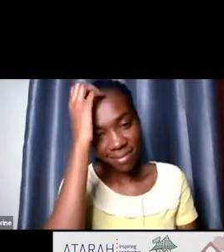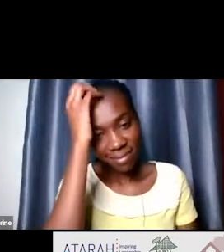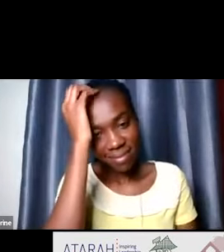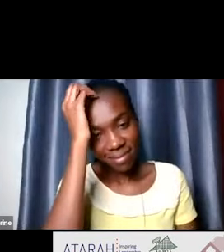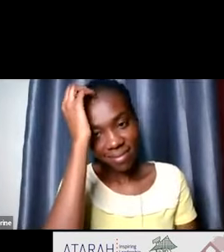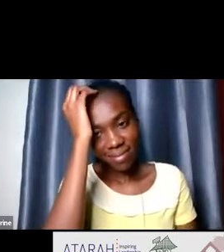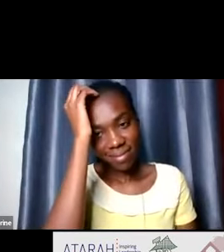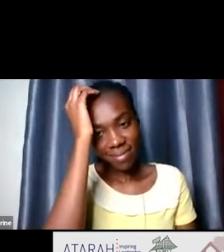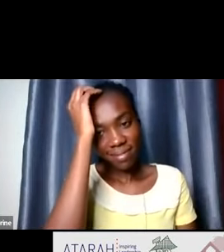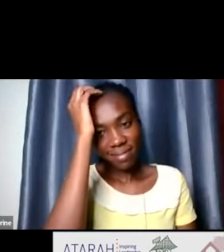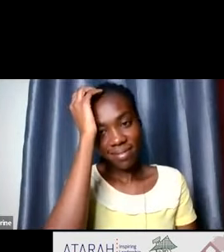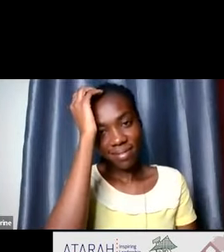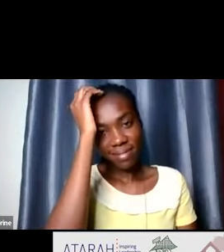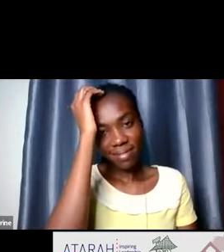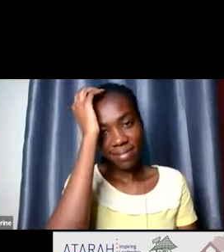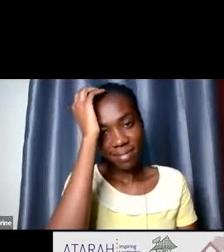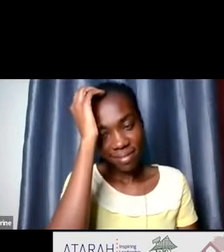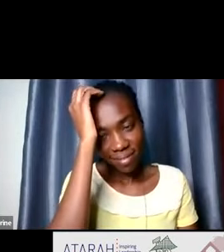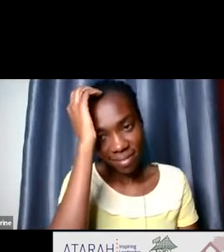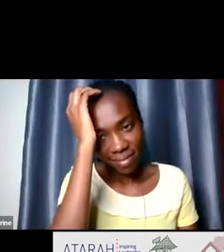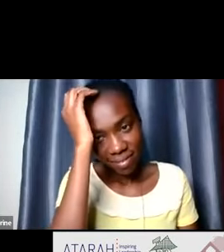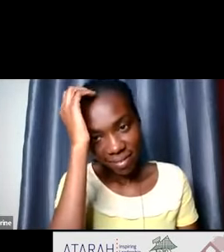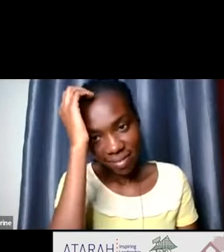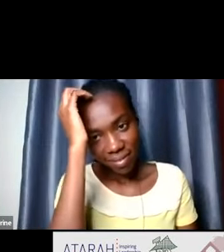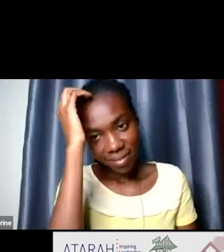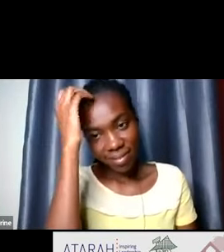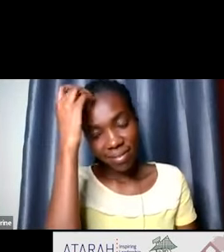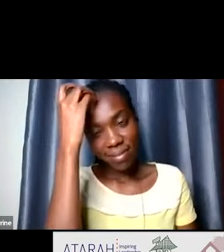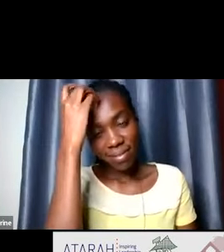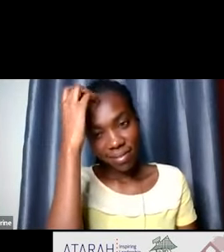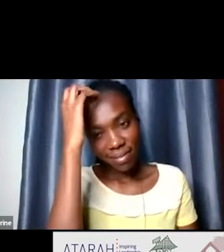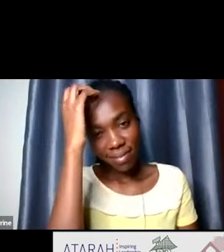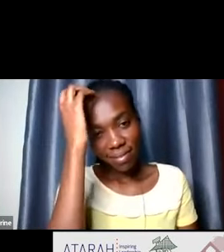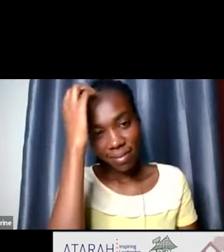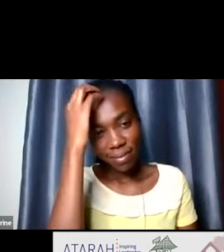Okay. Where are we?